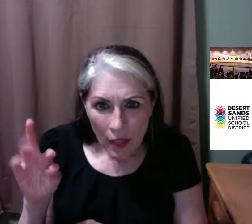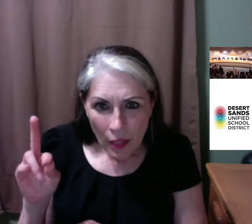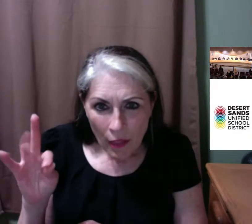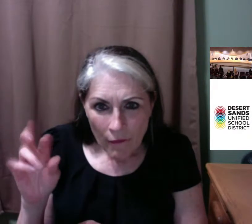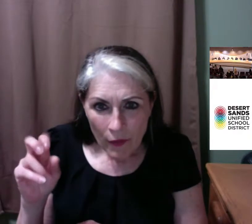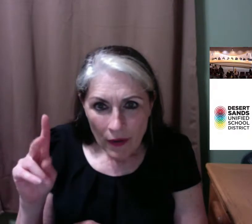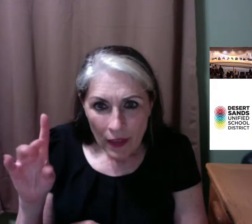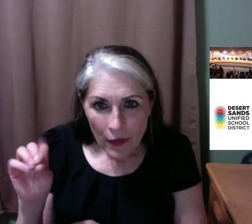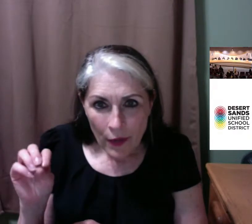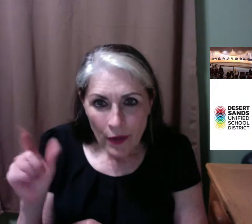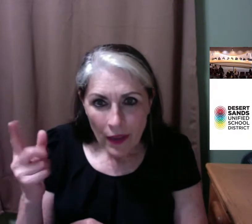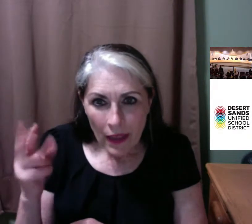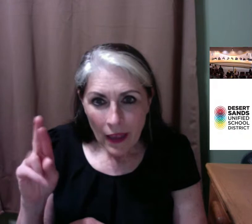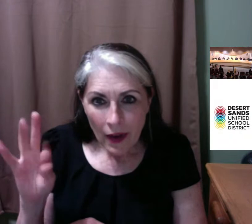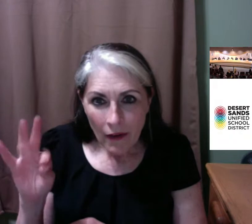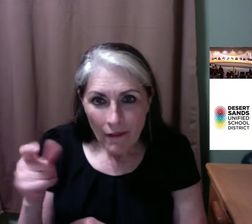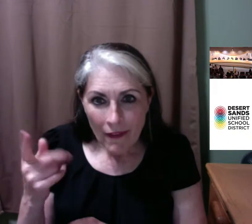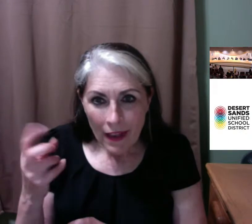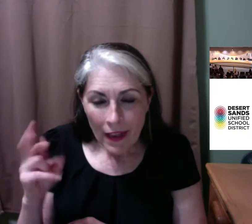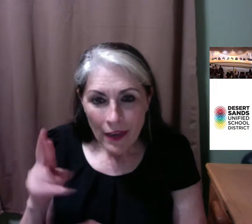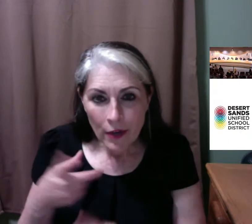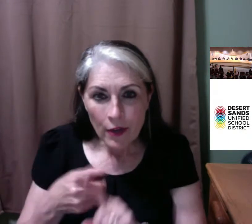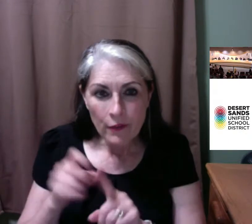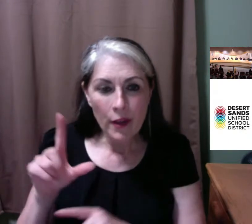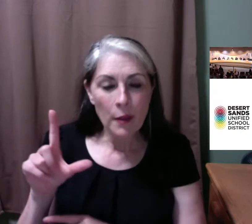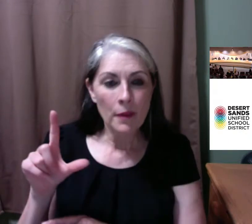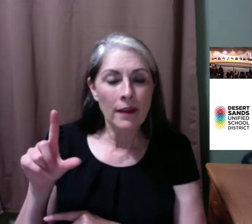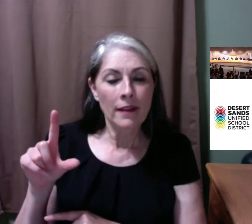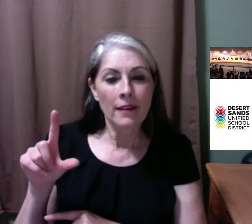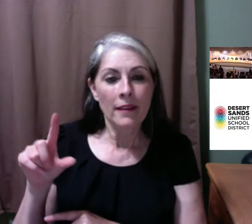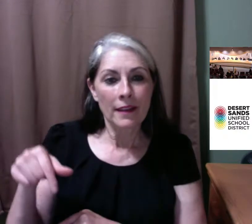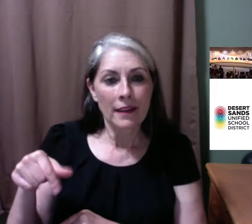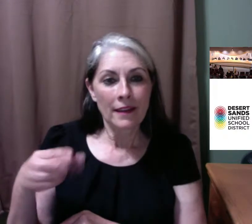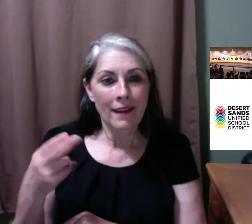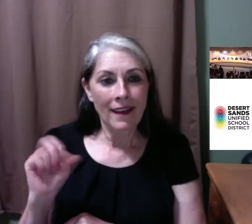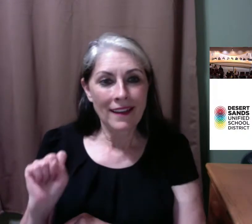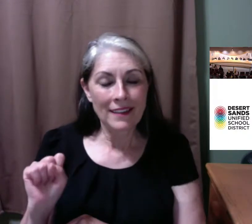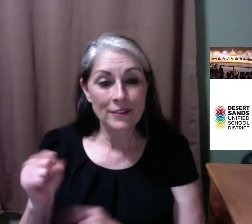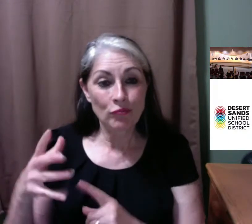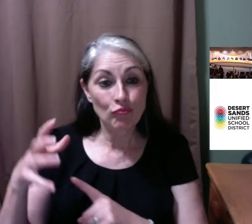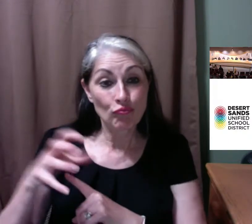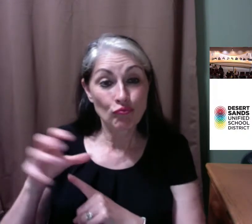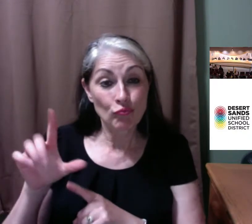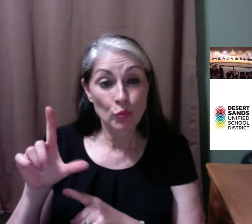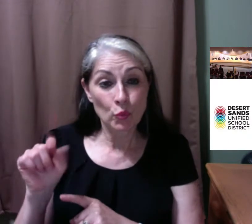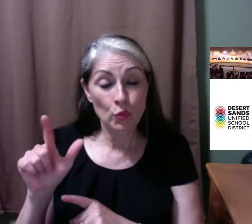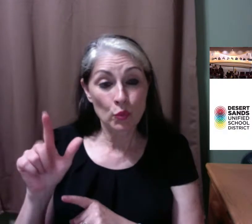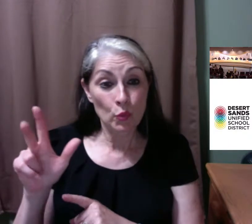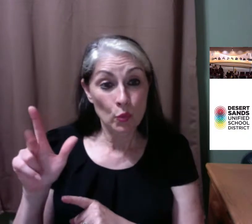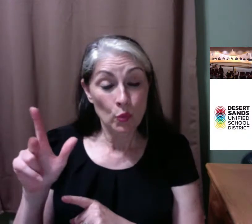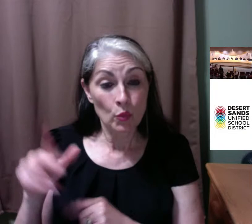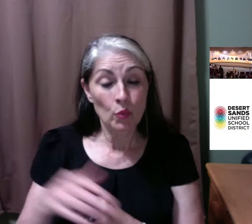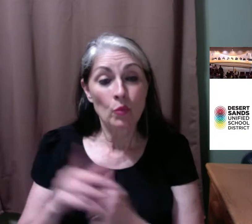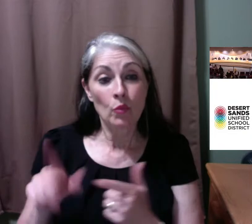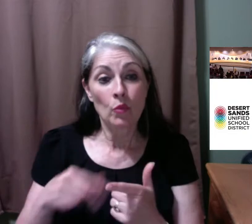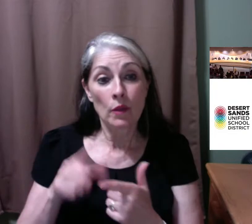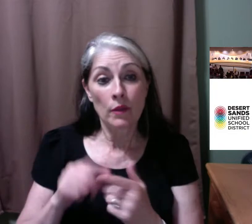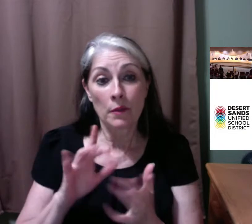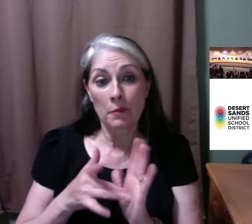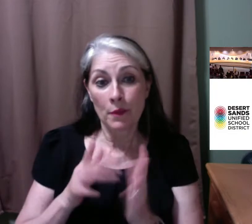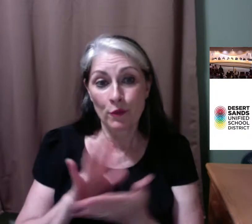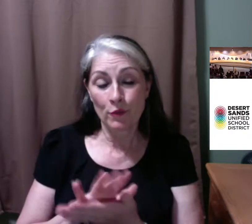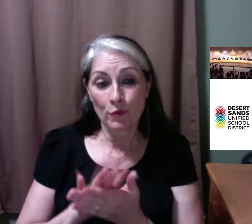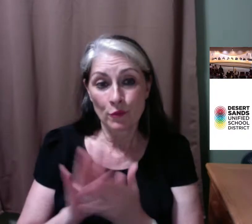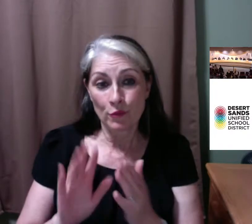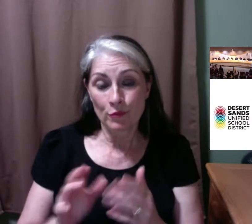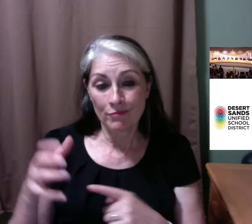Alvarenga from La Quinta High School, who was named the DSUSD Esports Champion for 2023, and the middle school